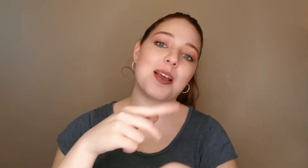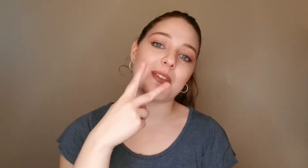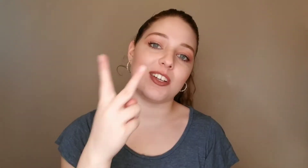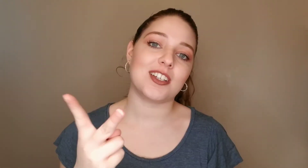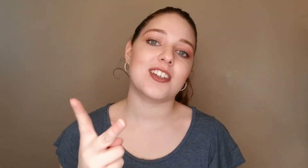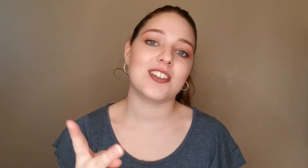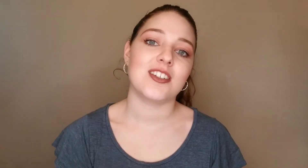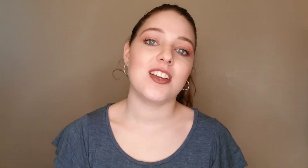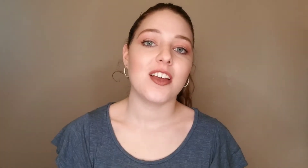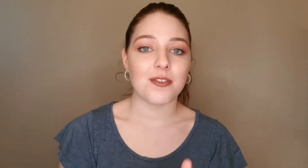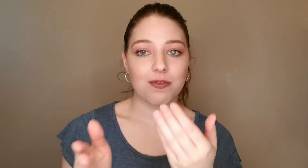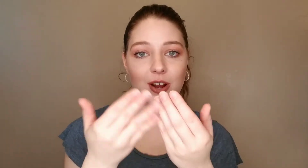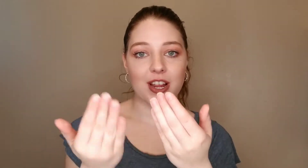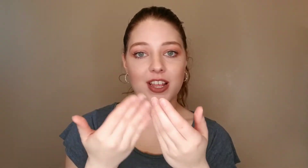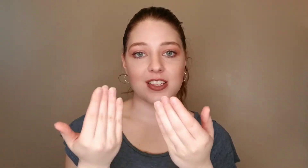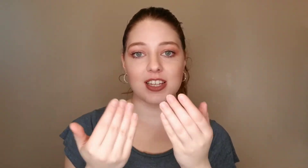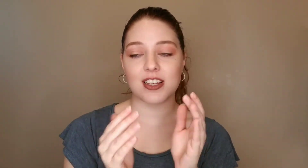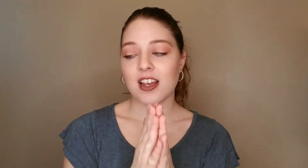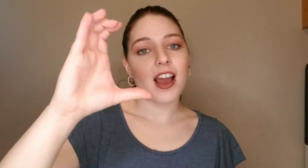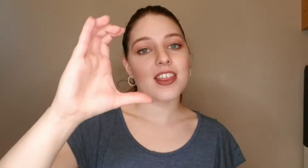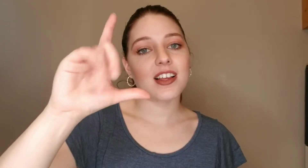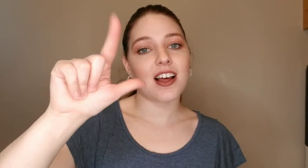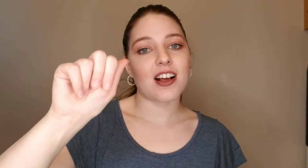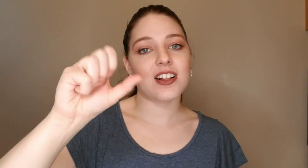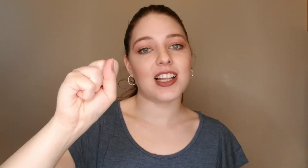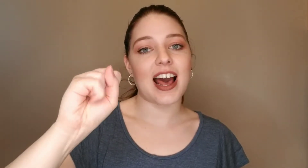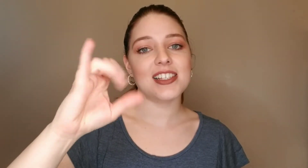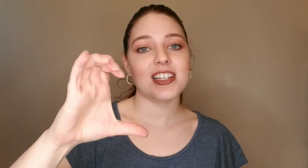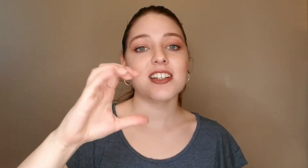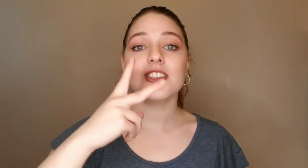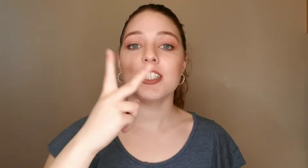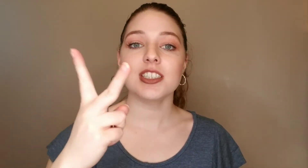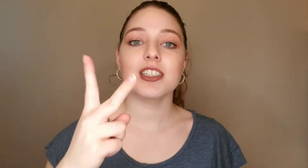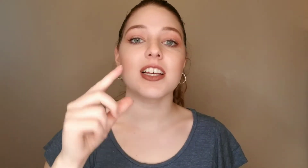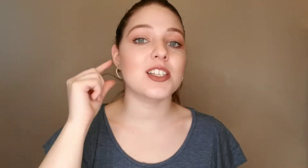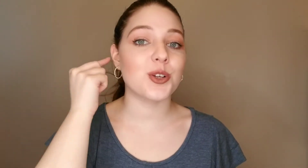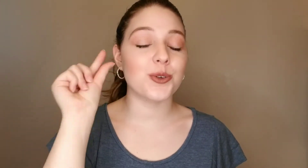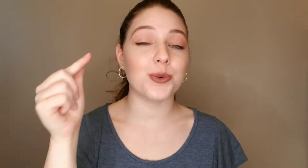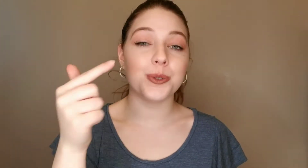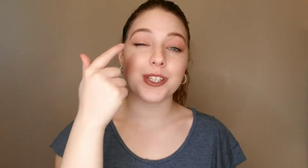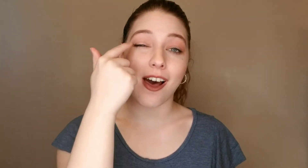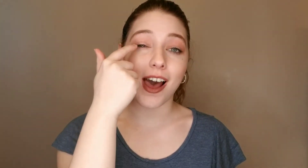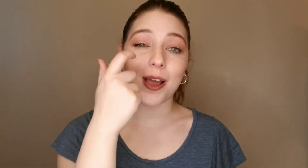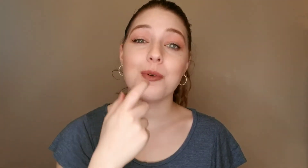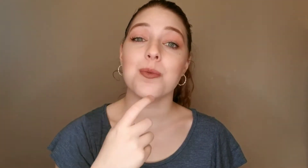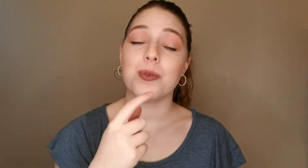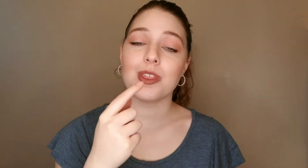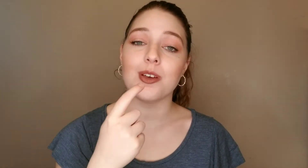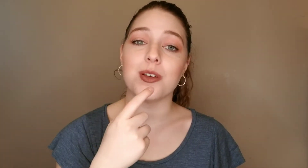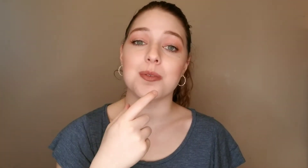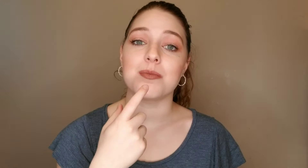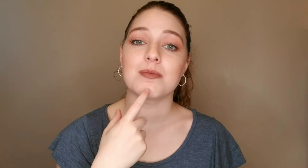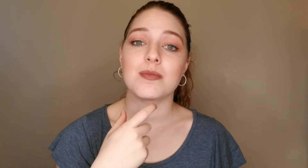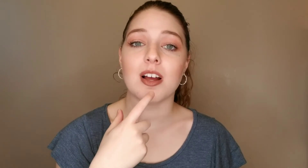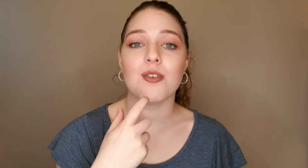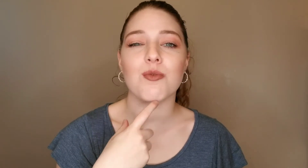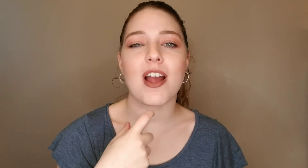look. Very easy. I think a classic look is a gold eye with a